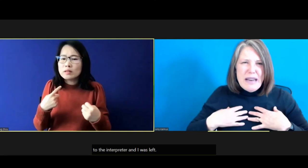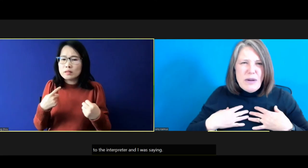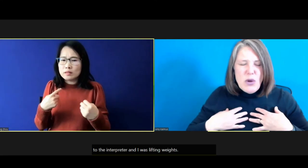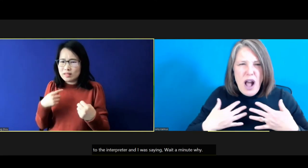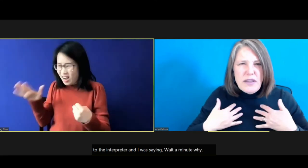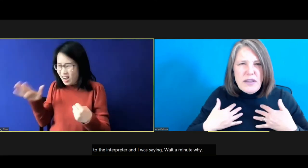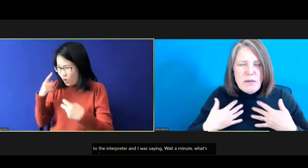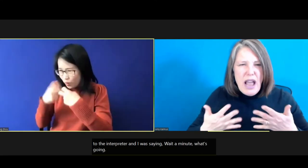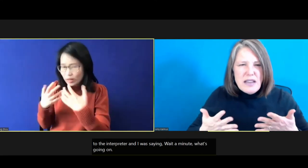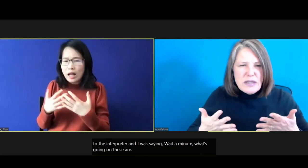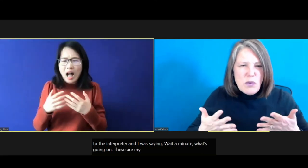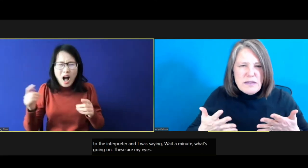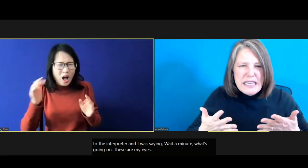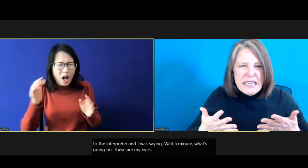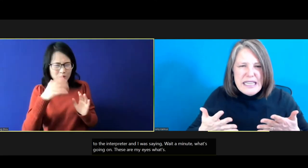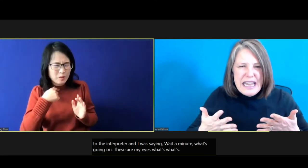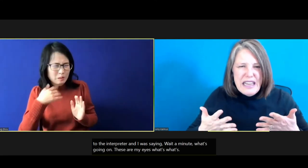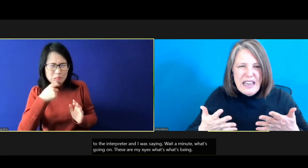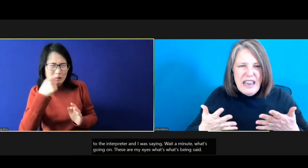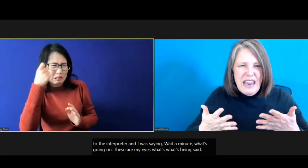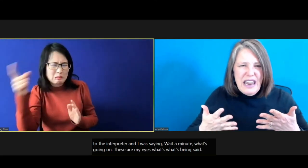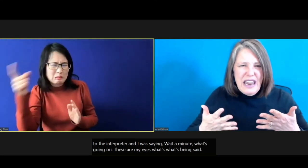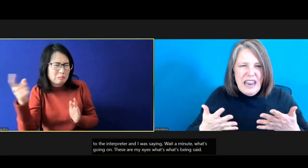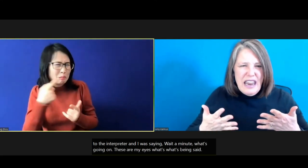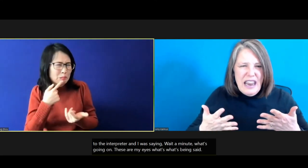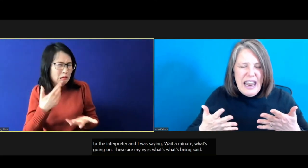wait a minute, what's going on? These are my eyes. What's being said?